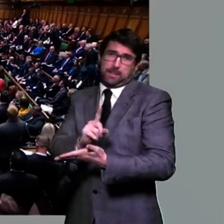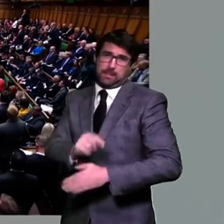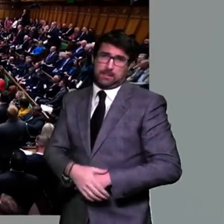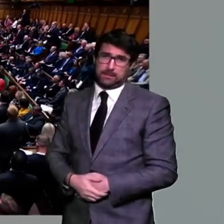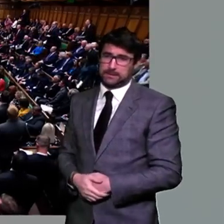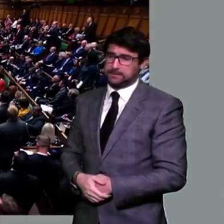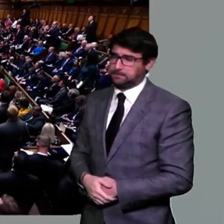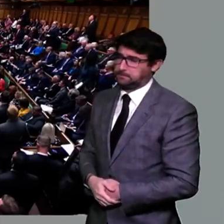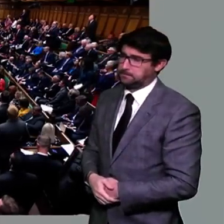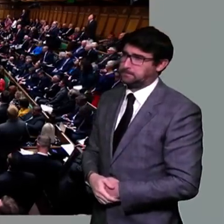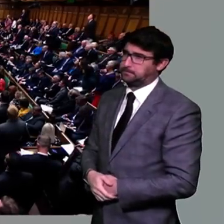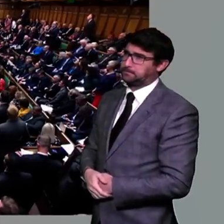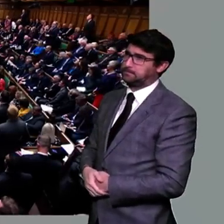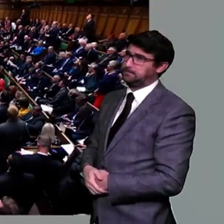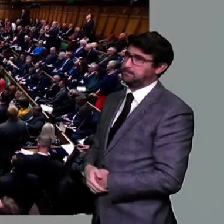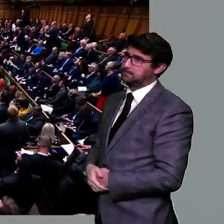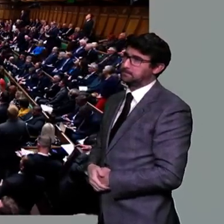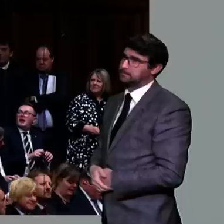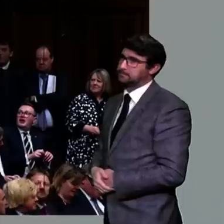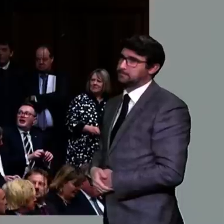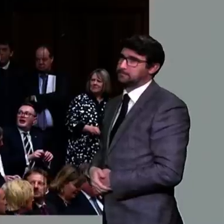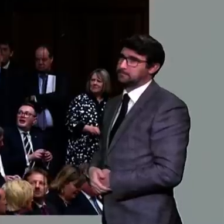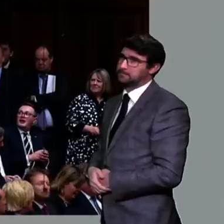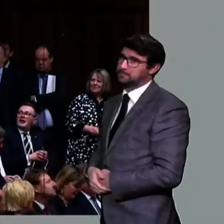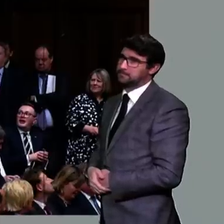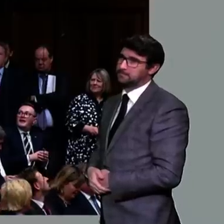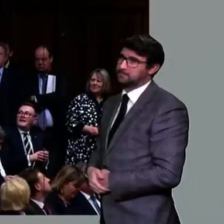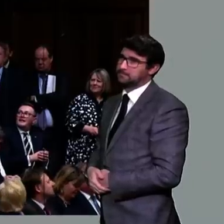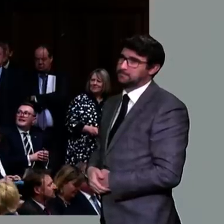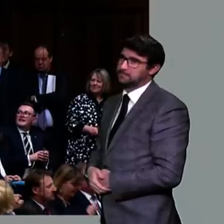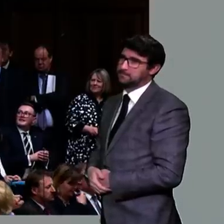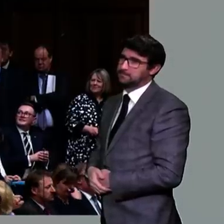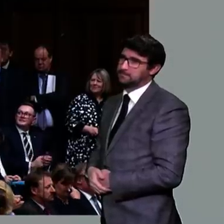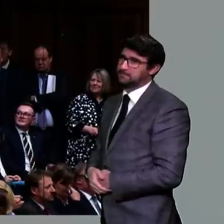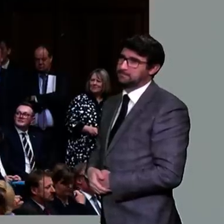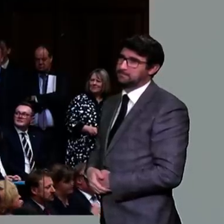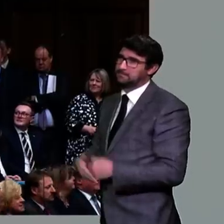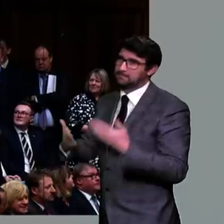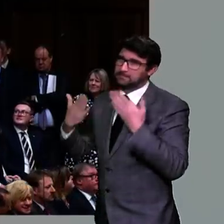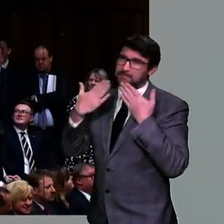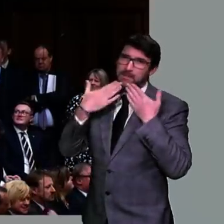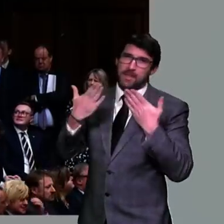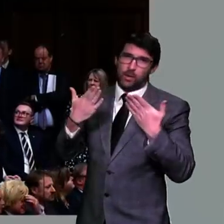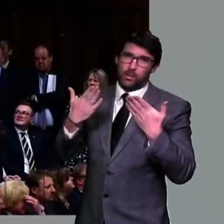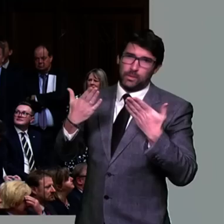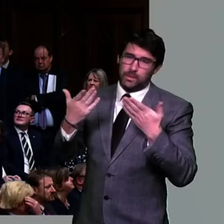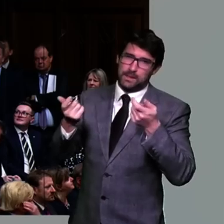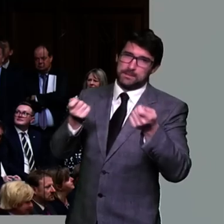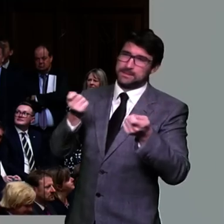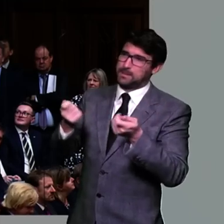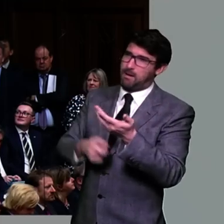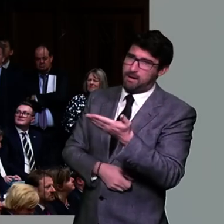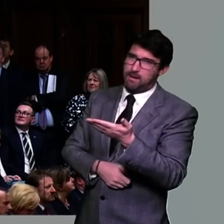Kay Jones. Thank you. Thank you, you, Mr. Speaker. Brecon and Radnorshire has a